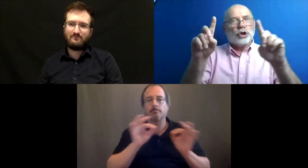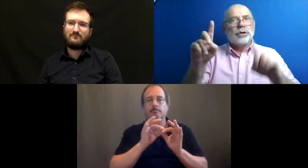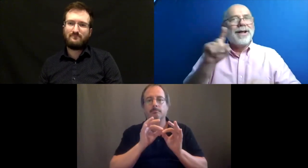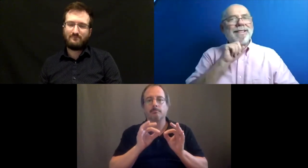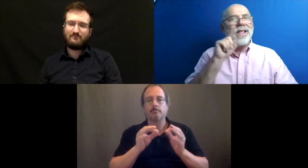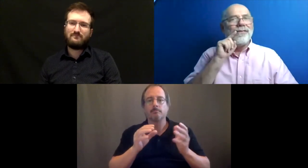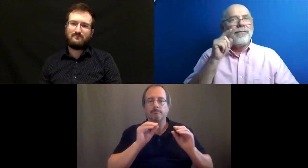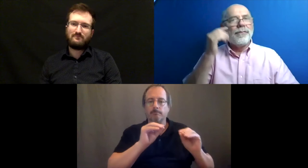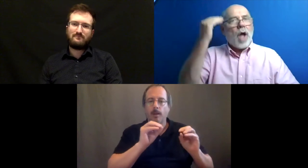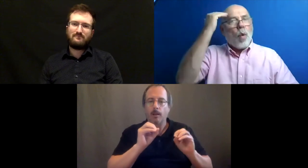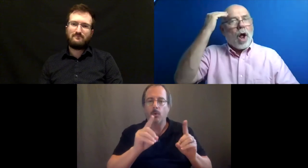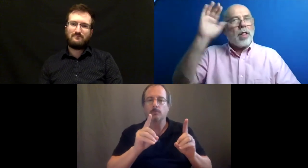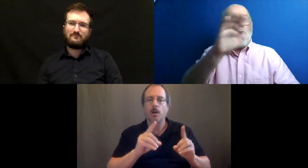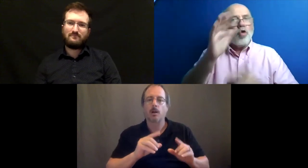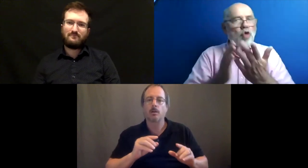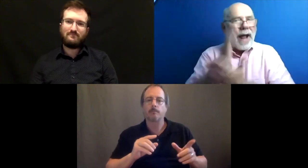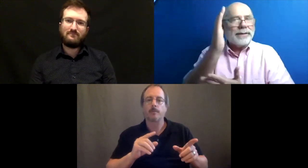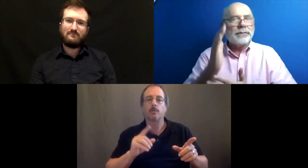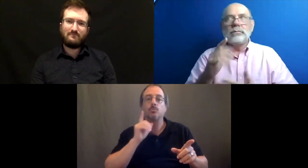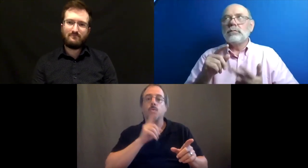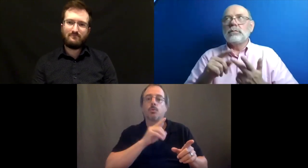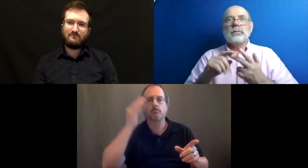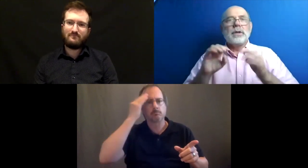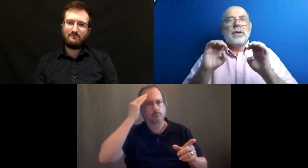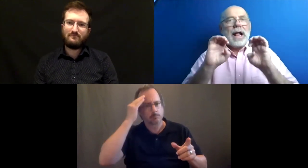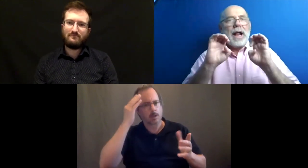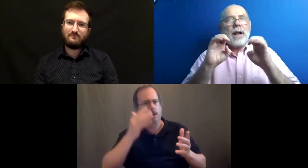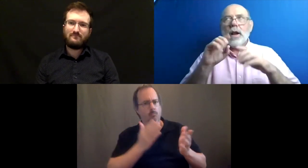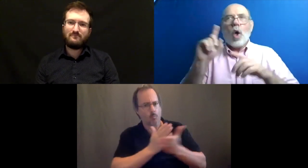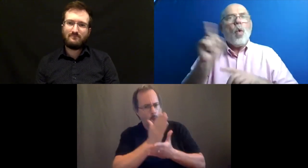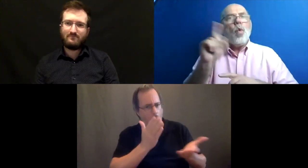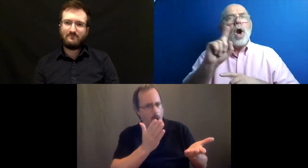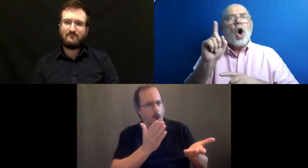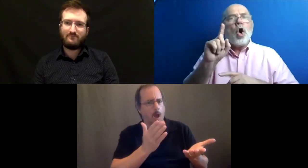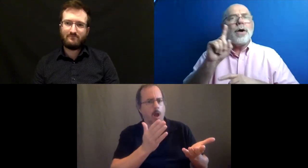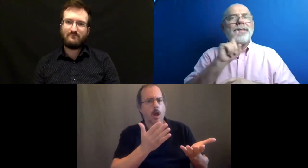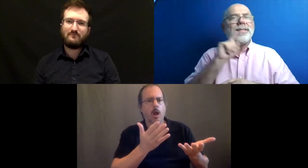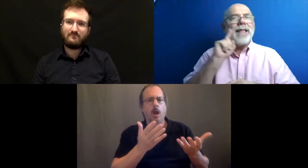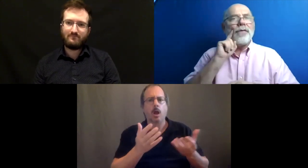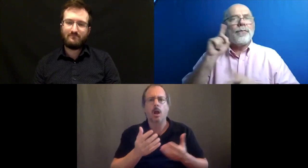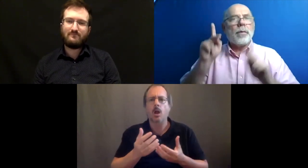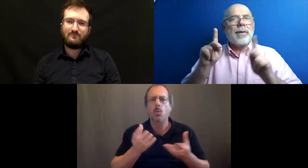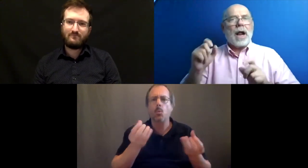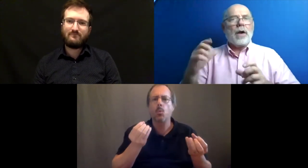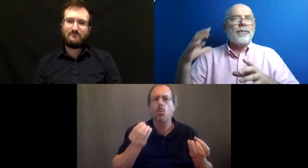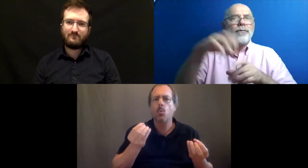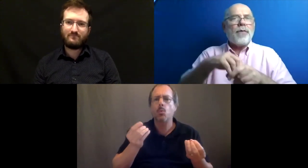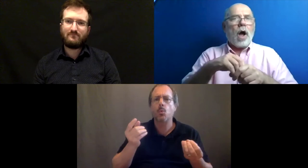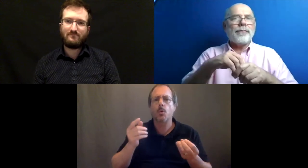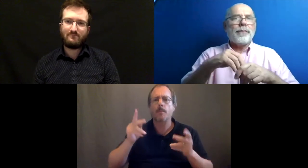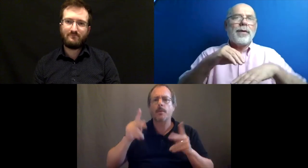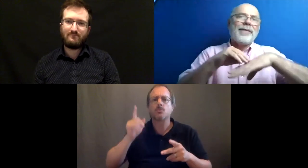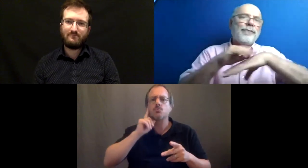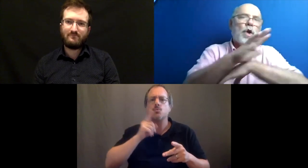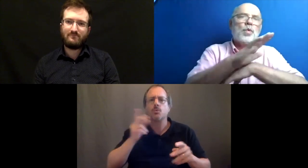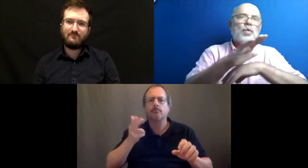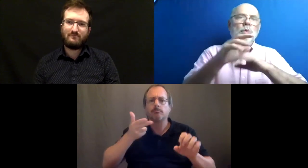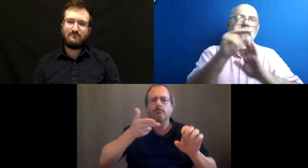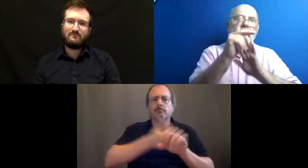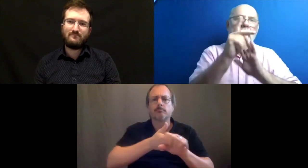It's important to educate the deaf individuals, ensure that they are aware of their rights, and to inform